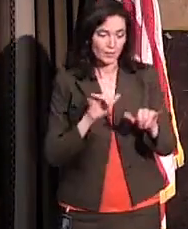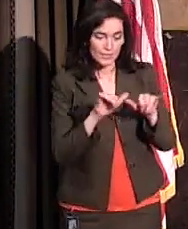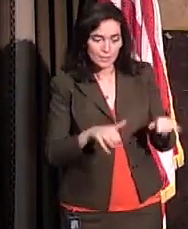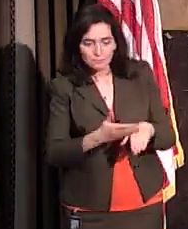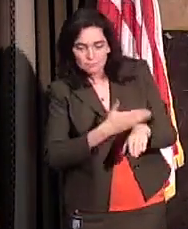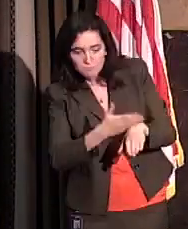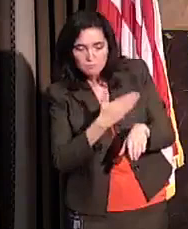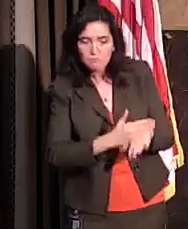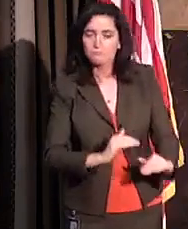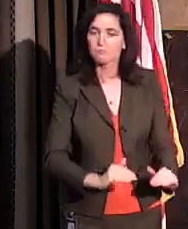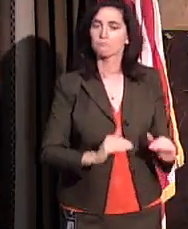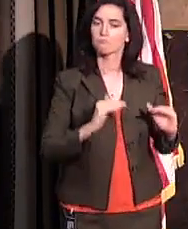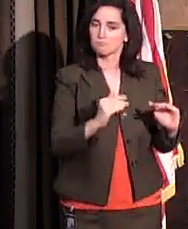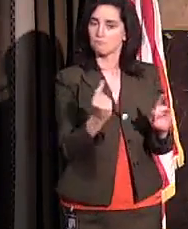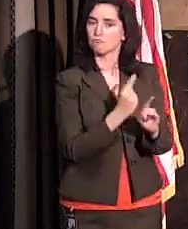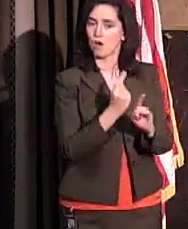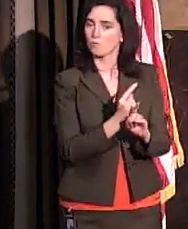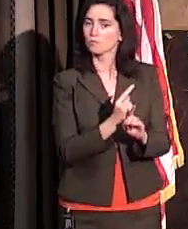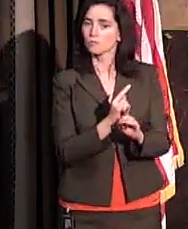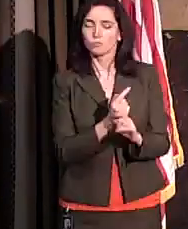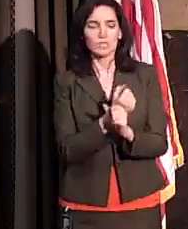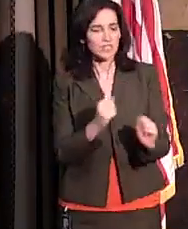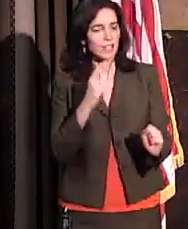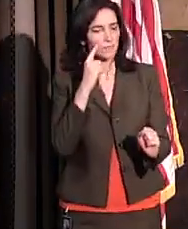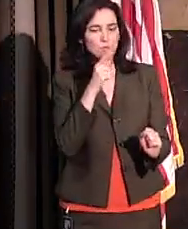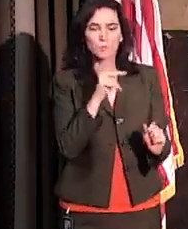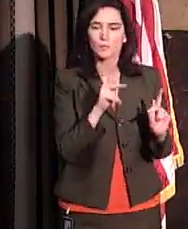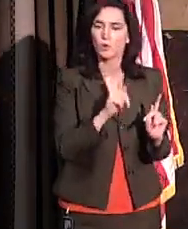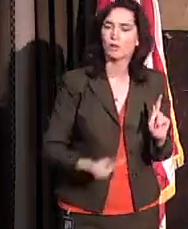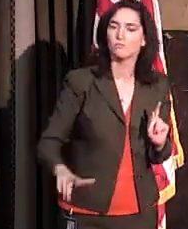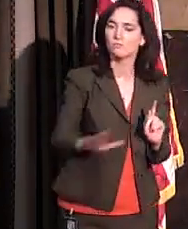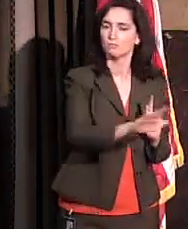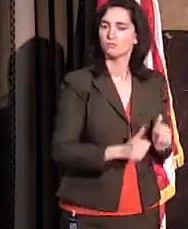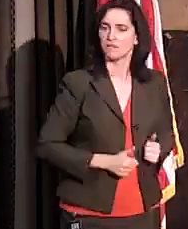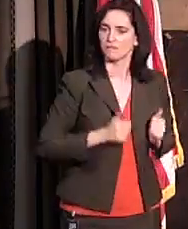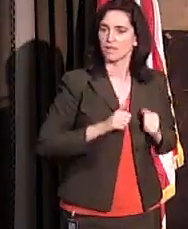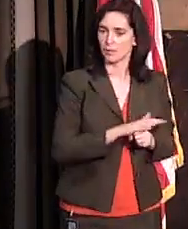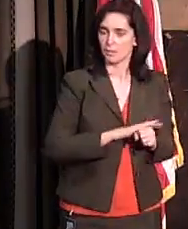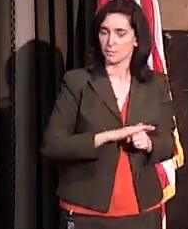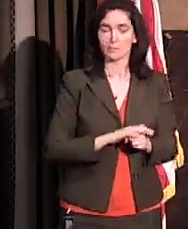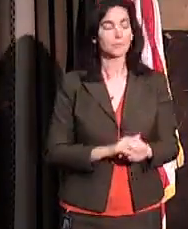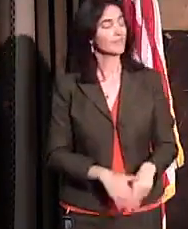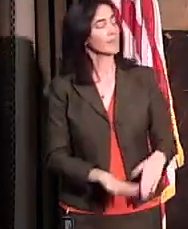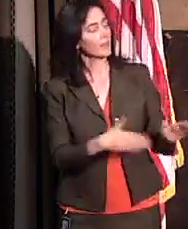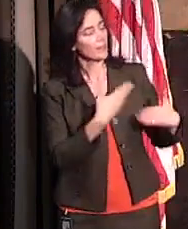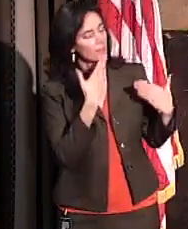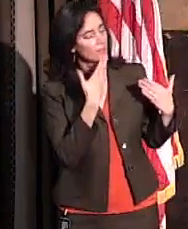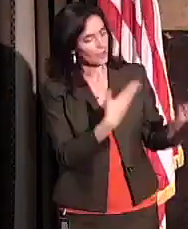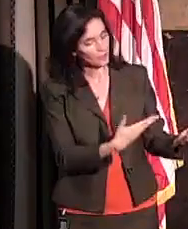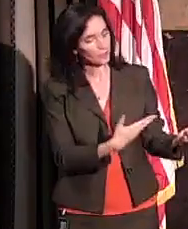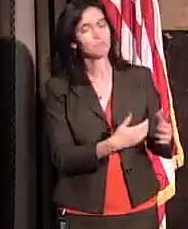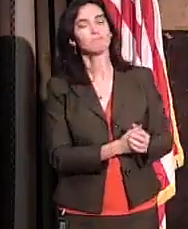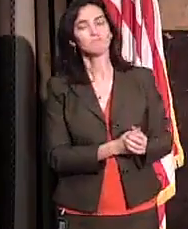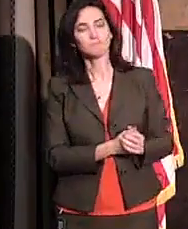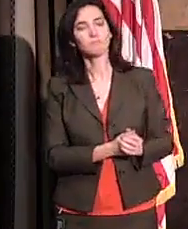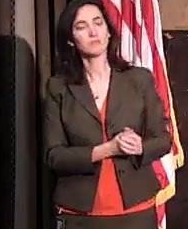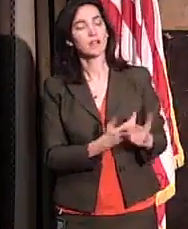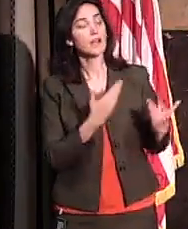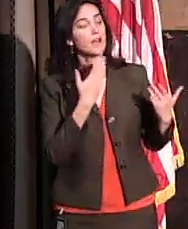to where they should be for the people who live in this great state. Thank you, and thank you